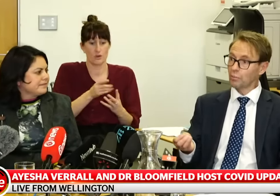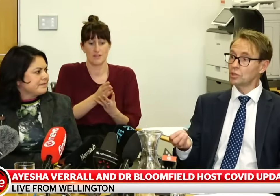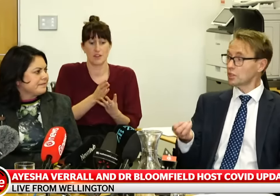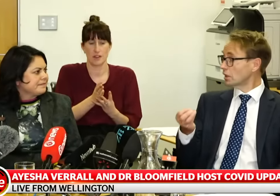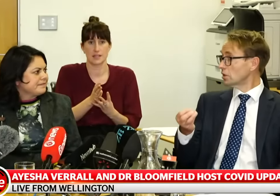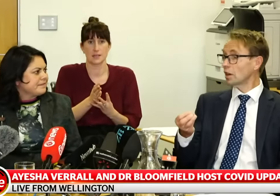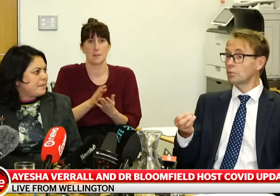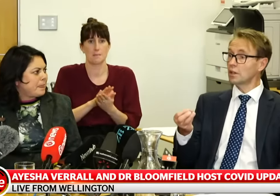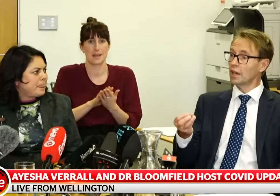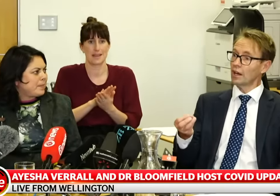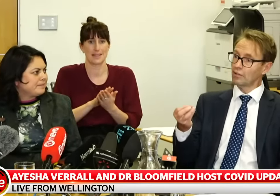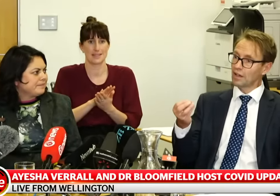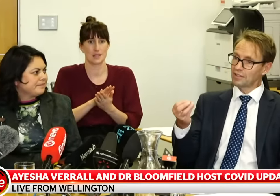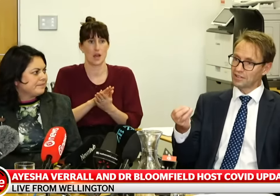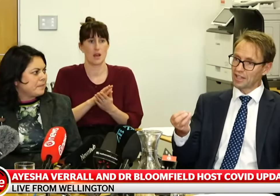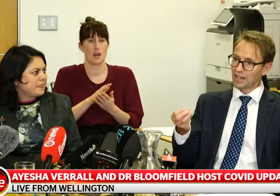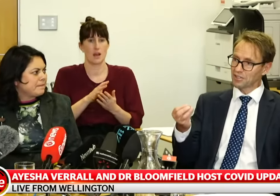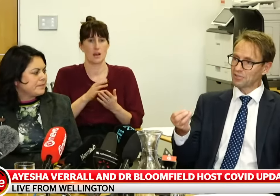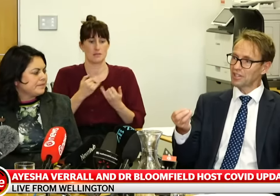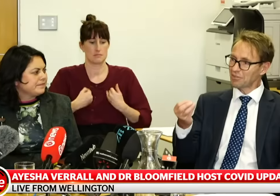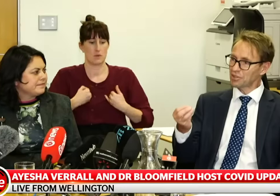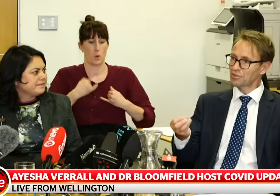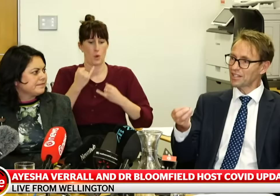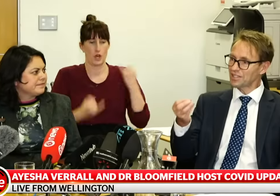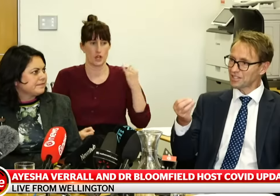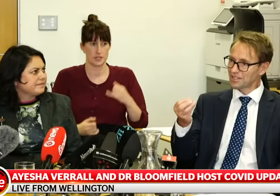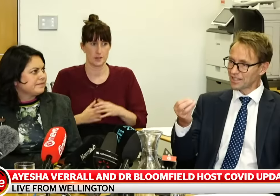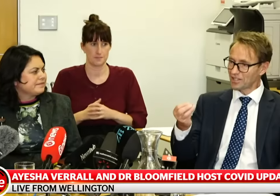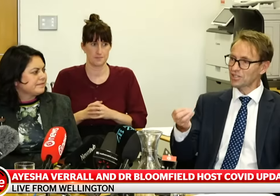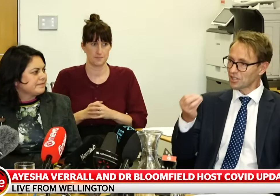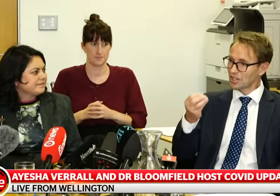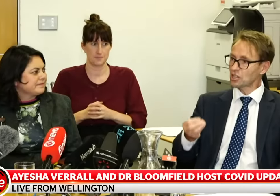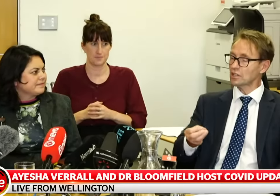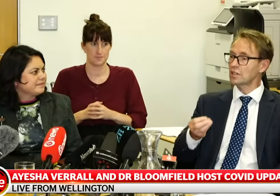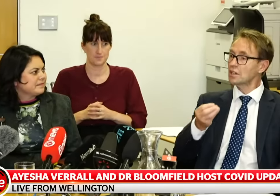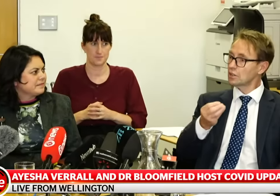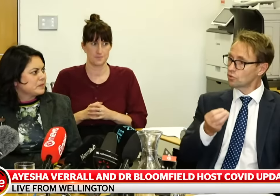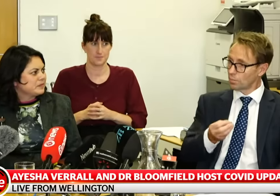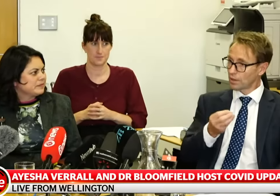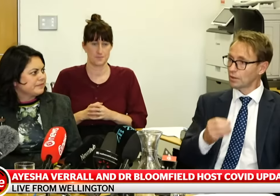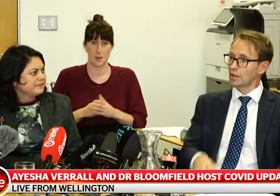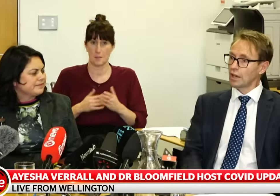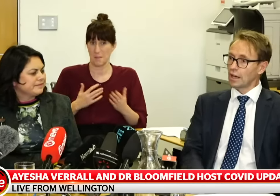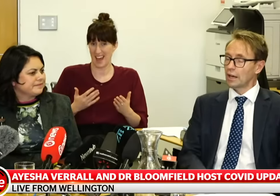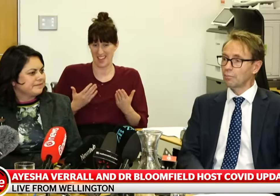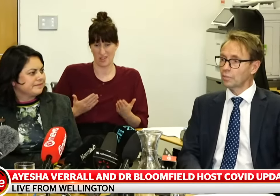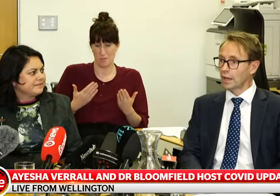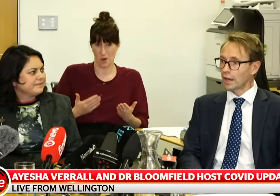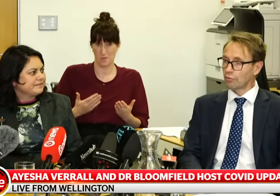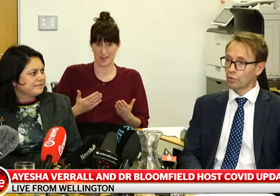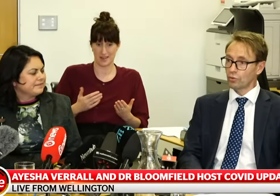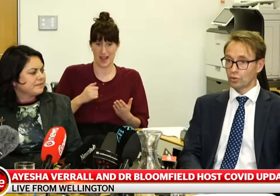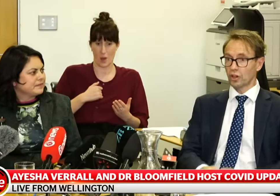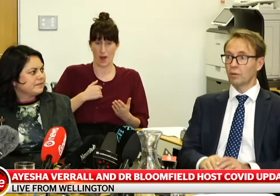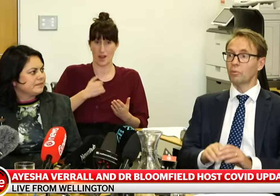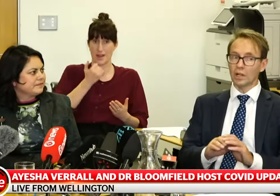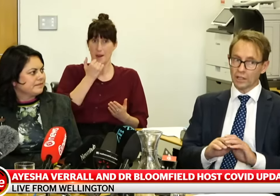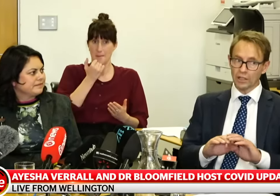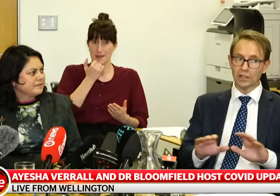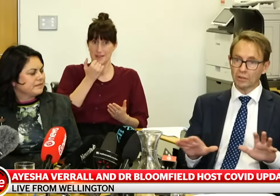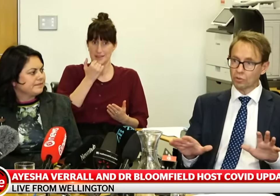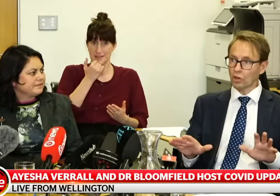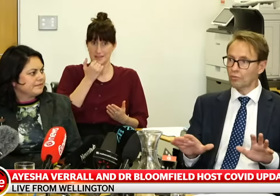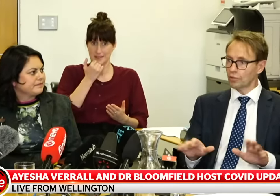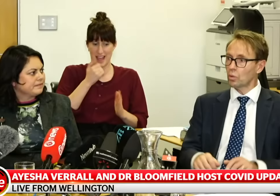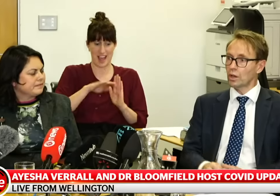interestingly, they're emerging at a time when our 7-day average of cases is actually dropping. For the first time, really,